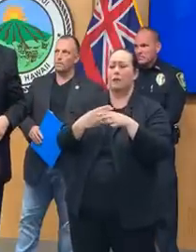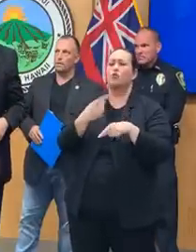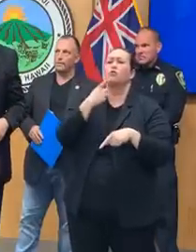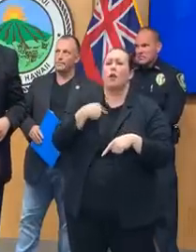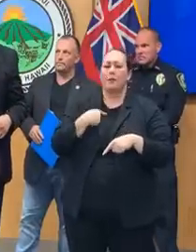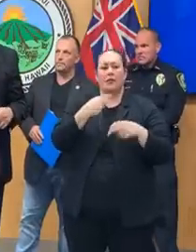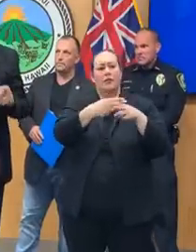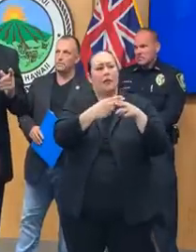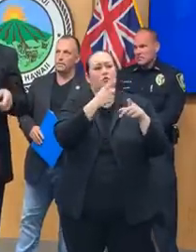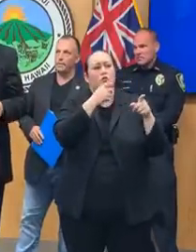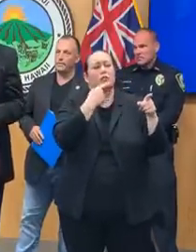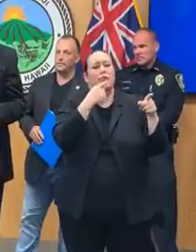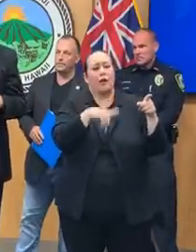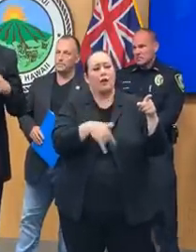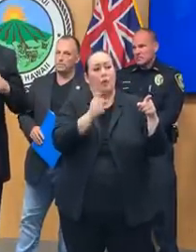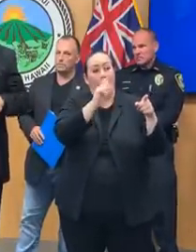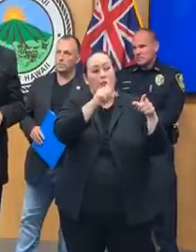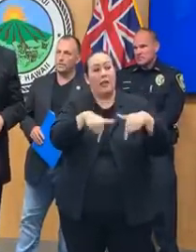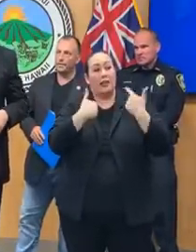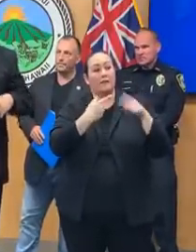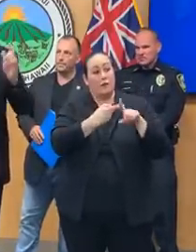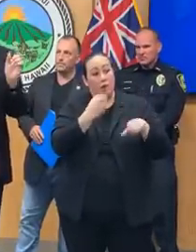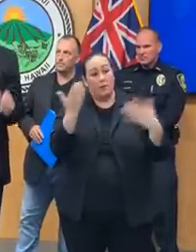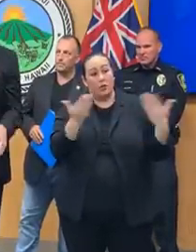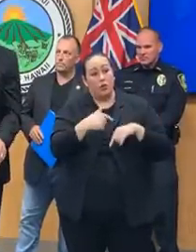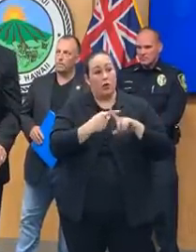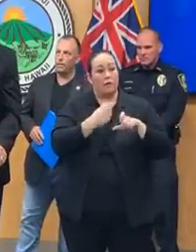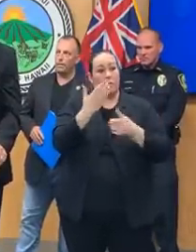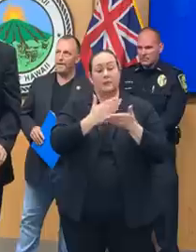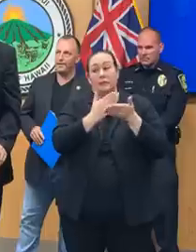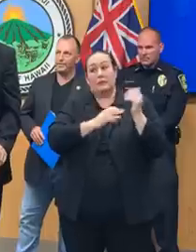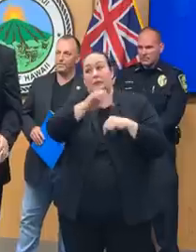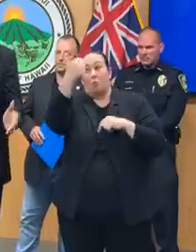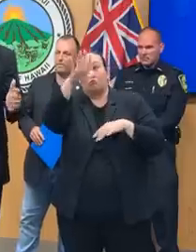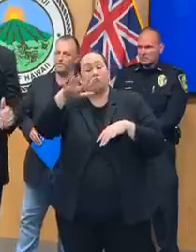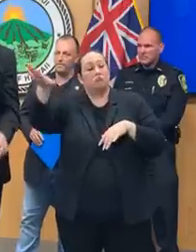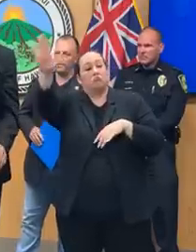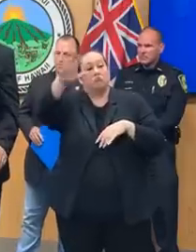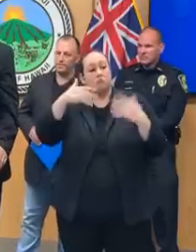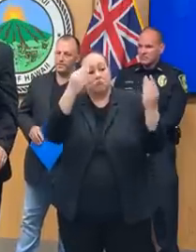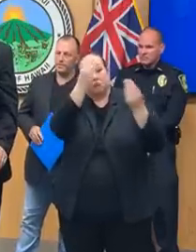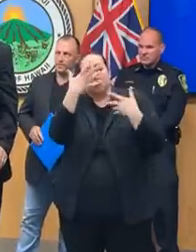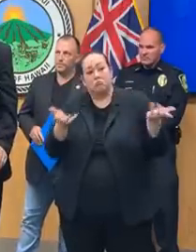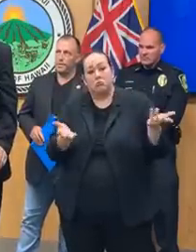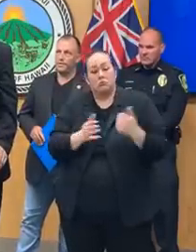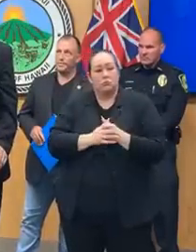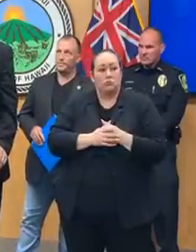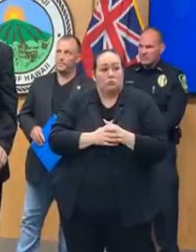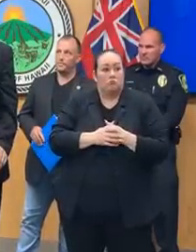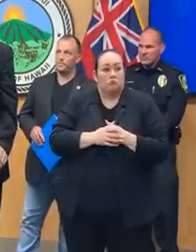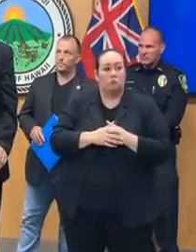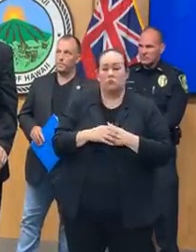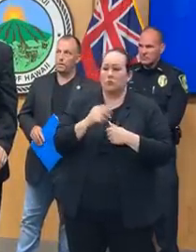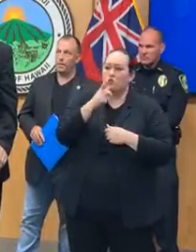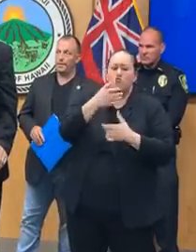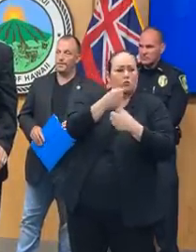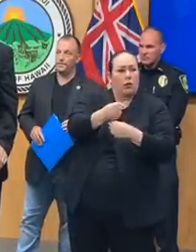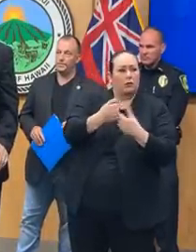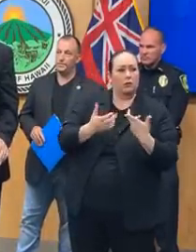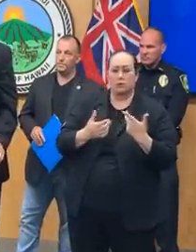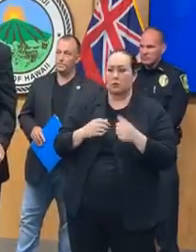of the person who said that, where they live, if they're from here, if they're from somewhere else, that might help you with who to trust.